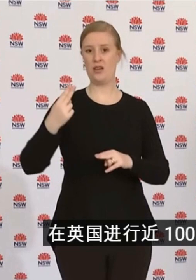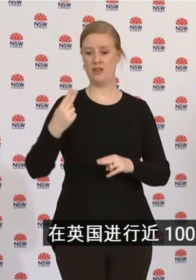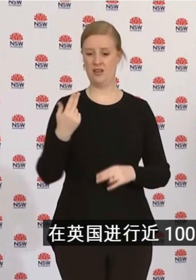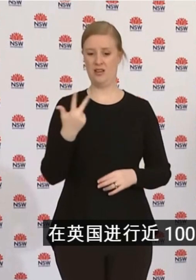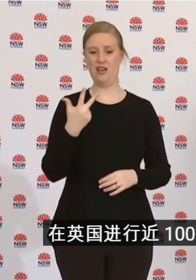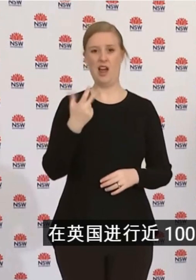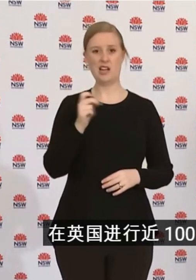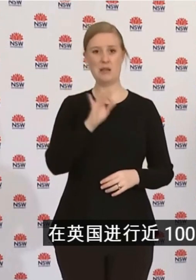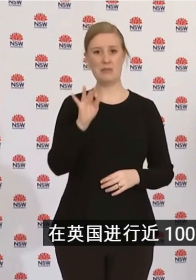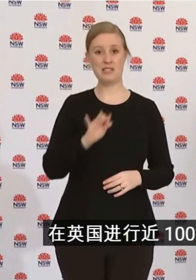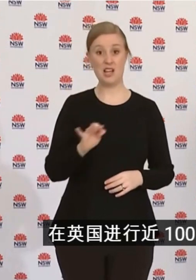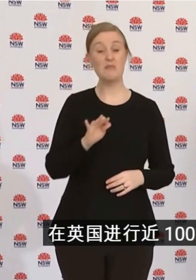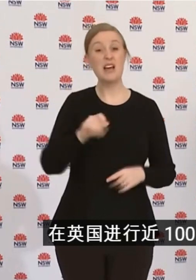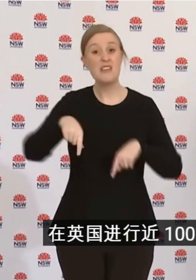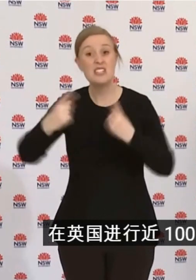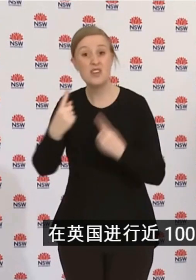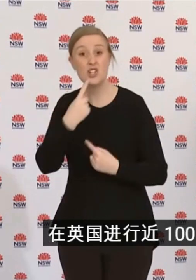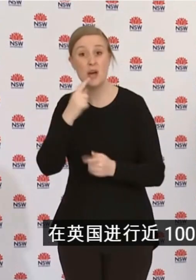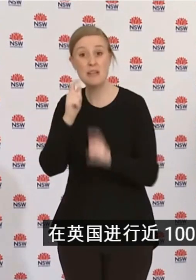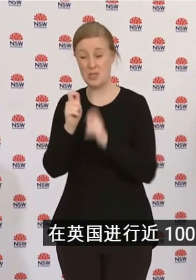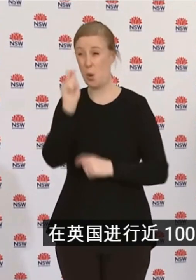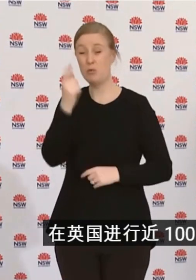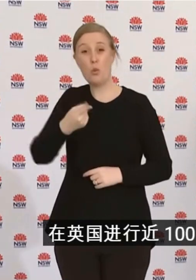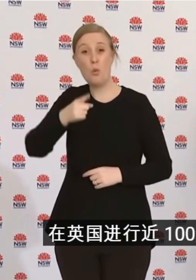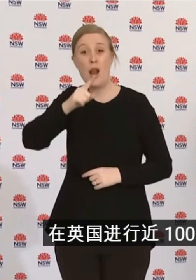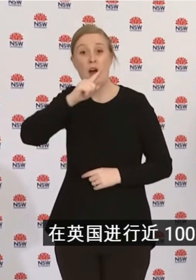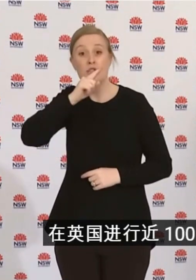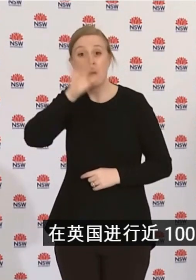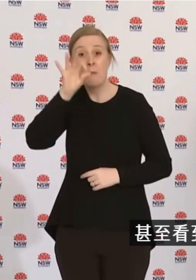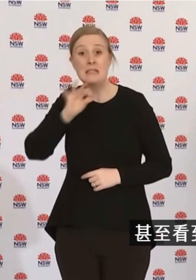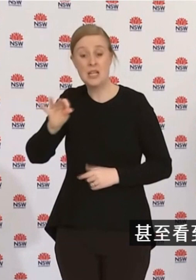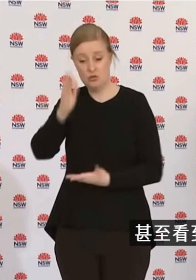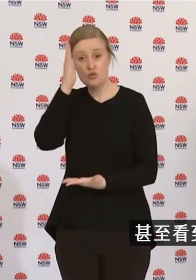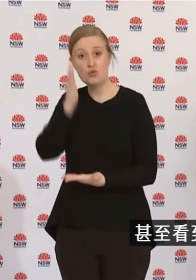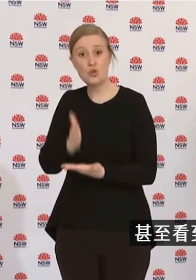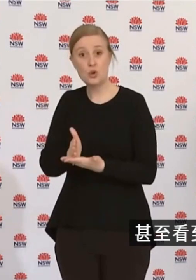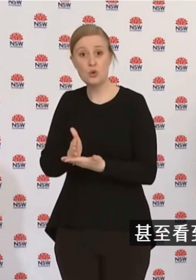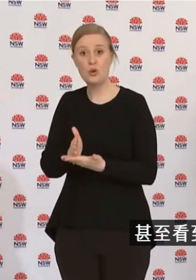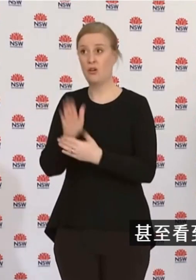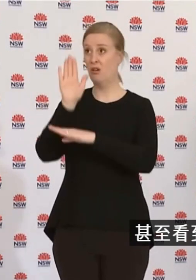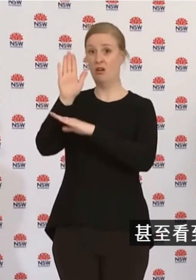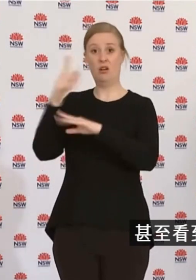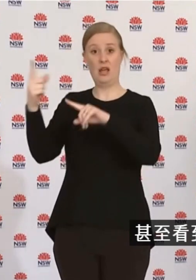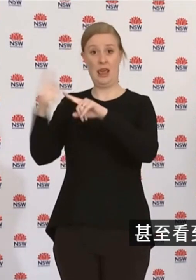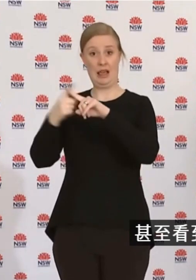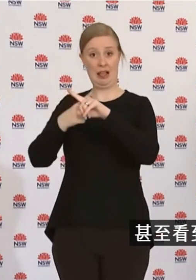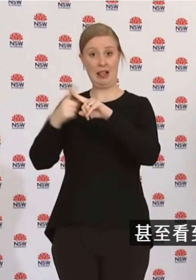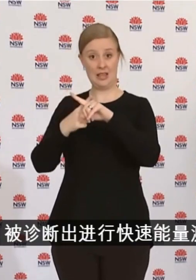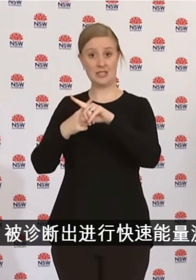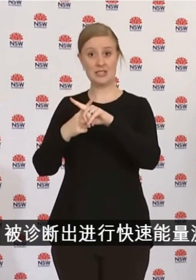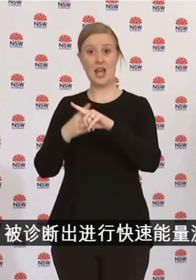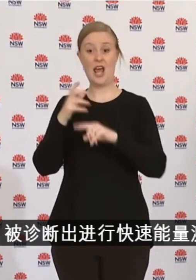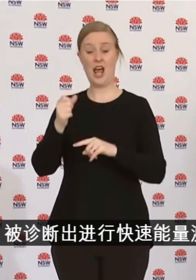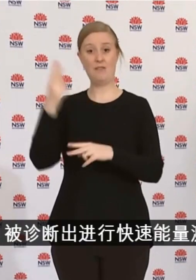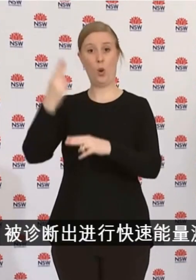up close to 100%. In the UK, 120,000 cases that would not have even seen a laboratory were